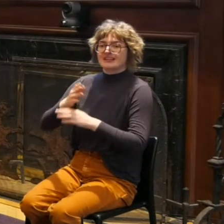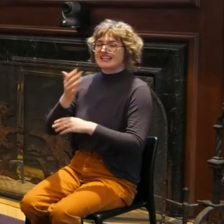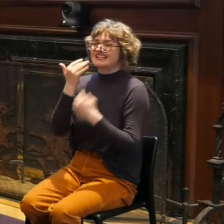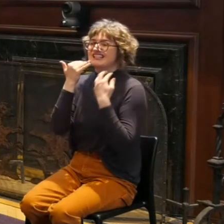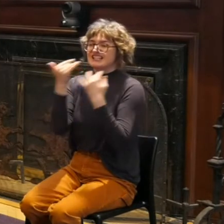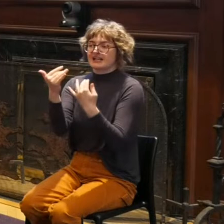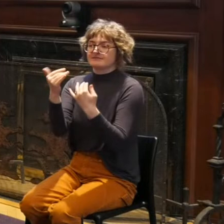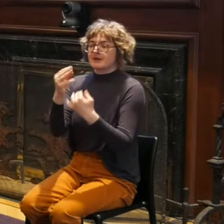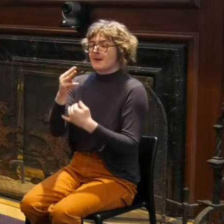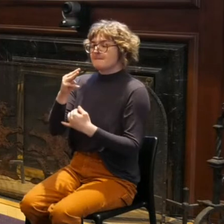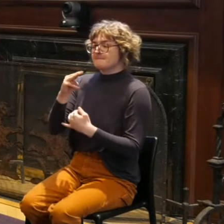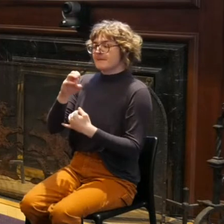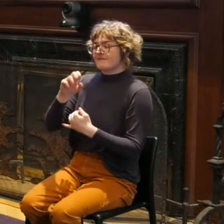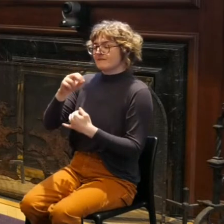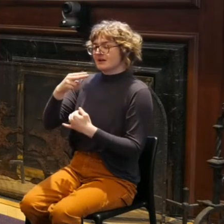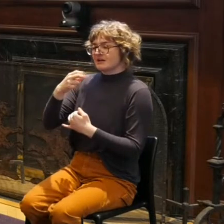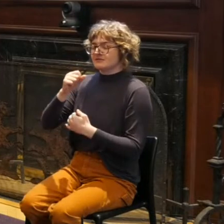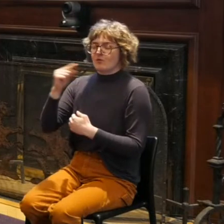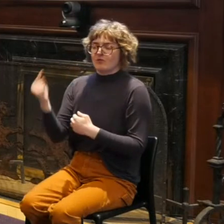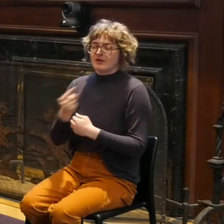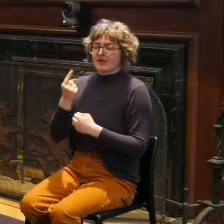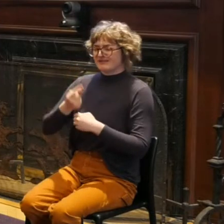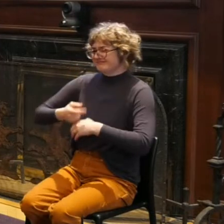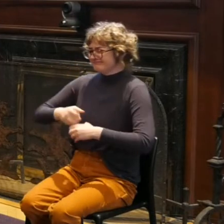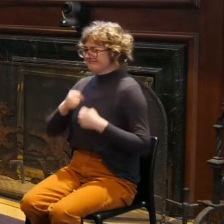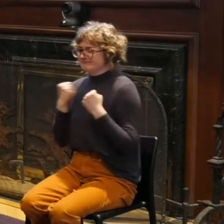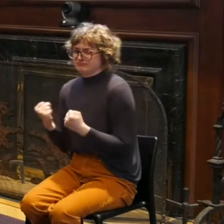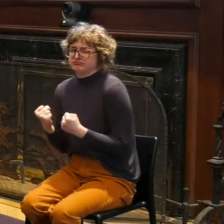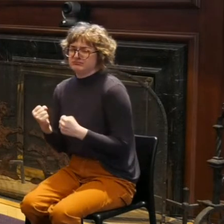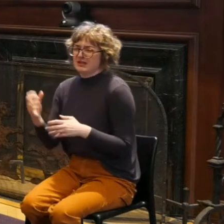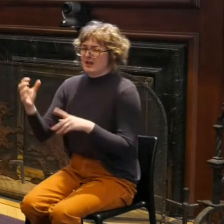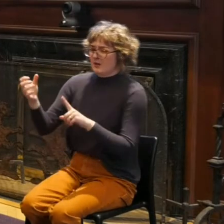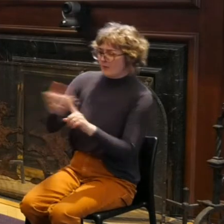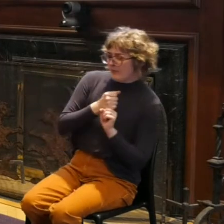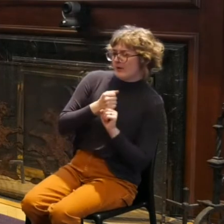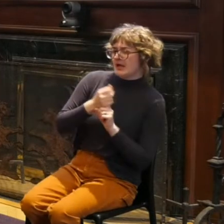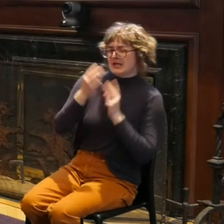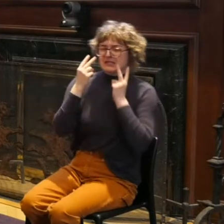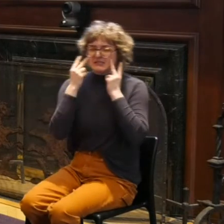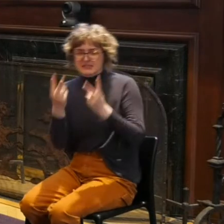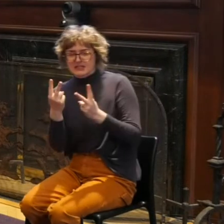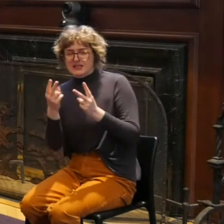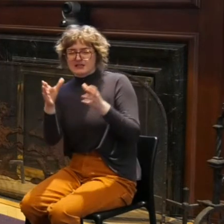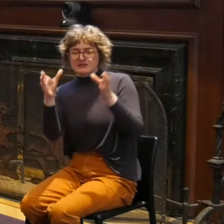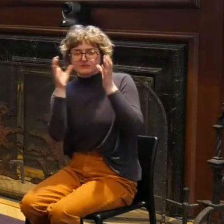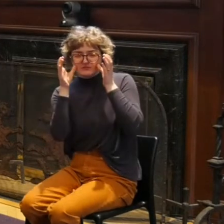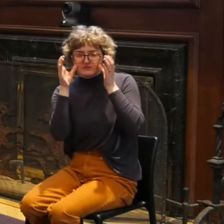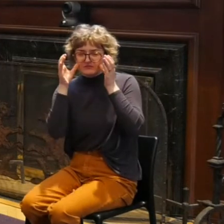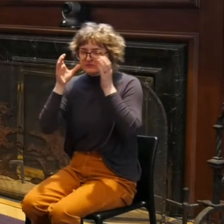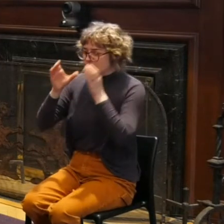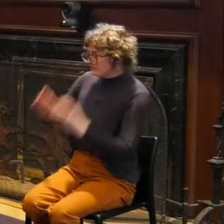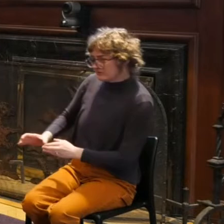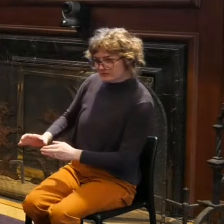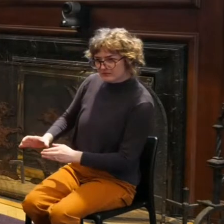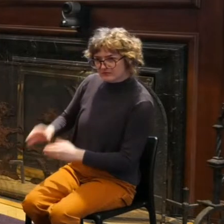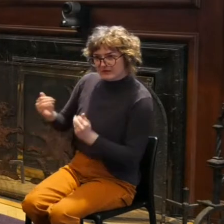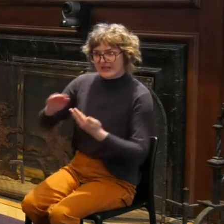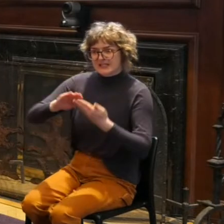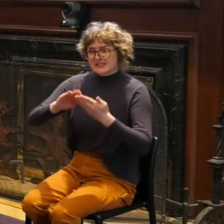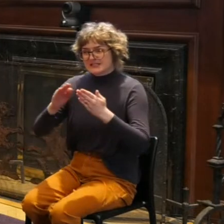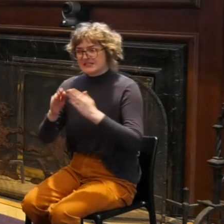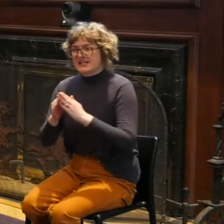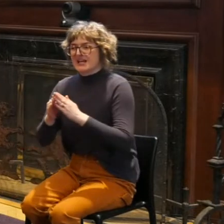Memphis only allows them to be grist, taken, seen, then unseen. This city's